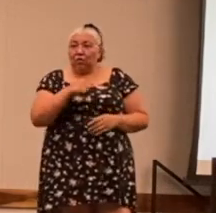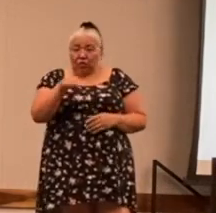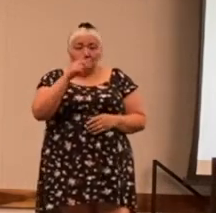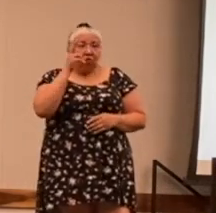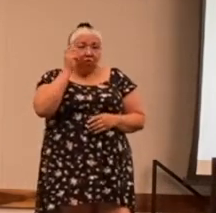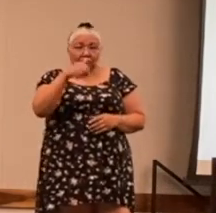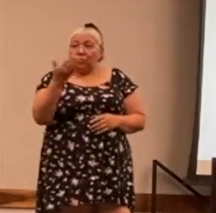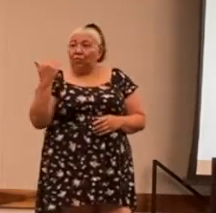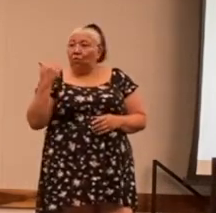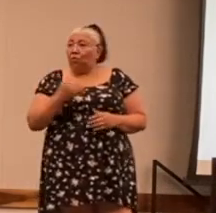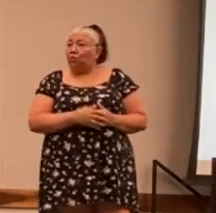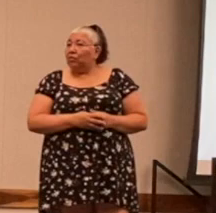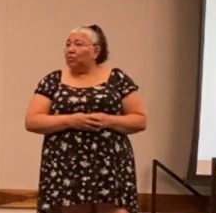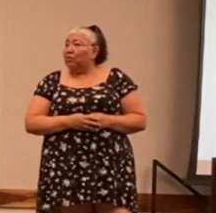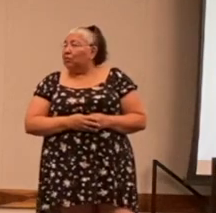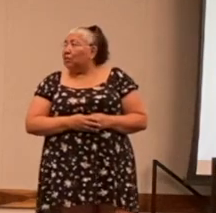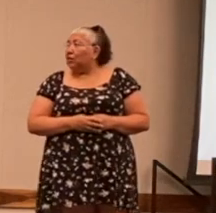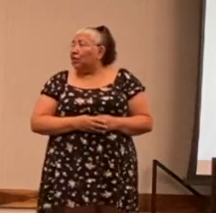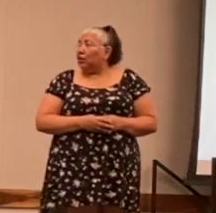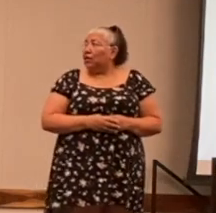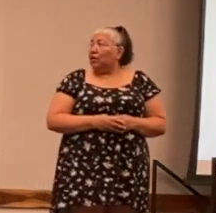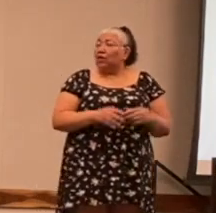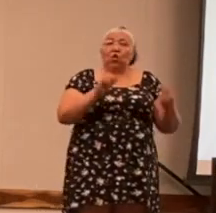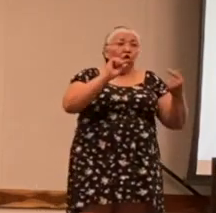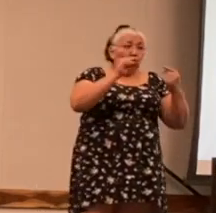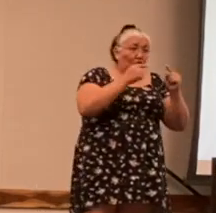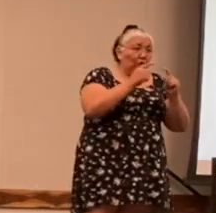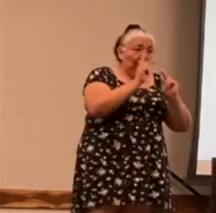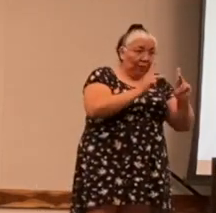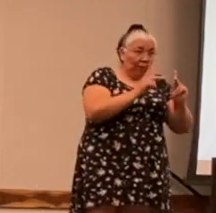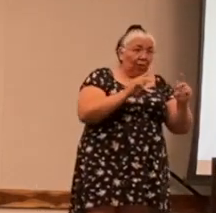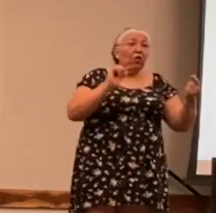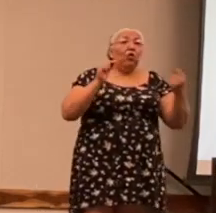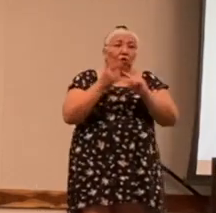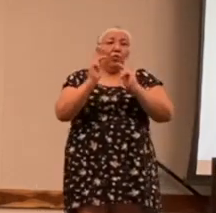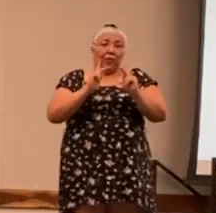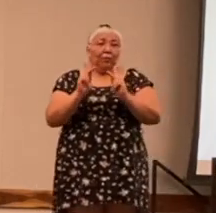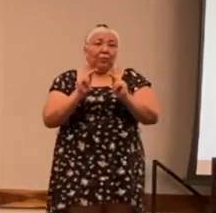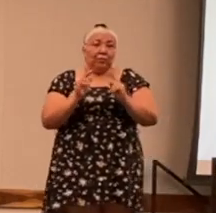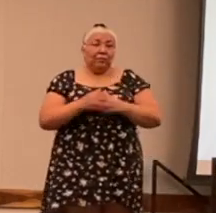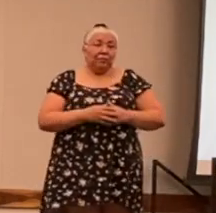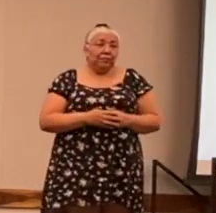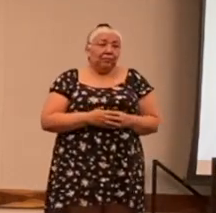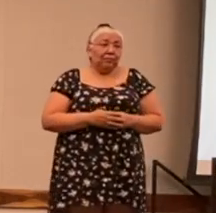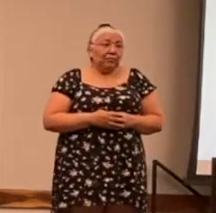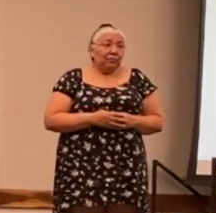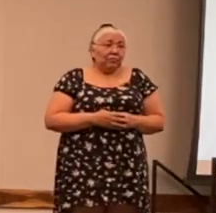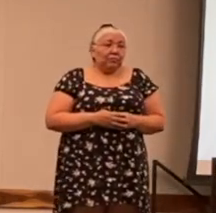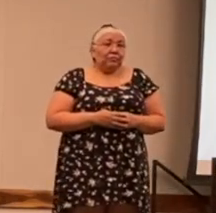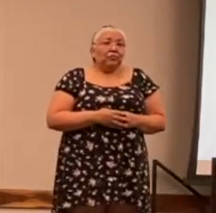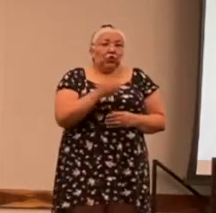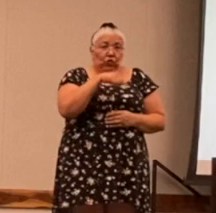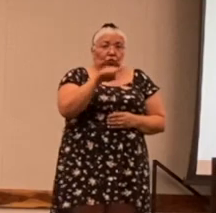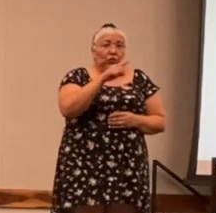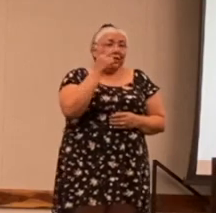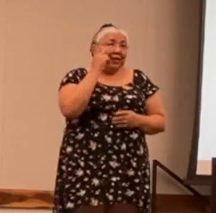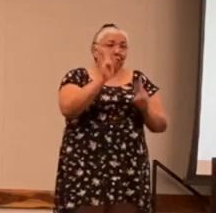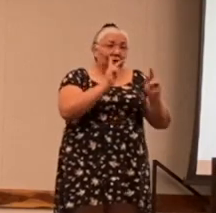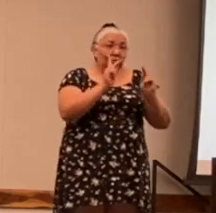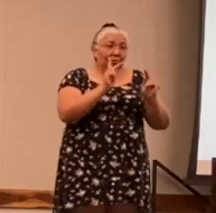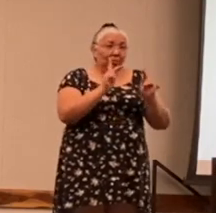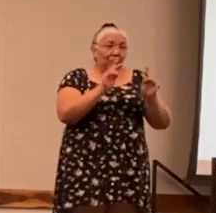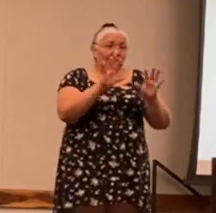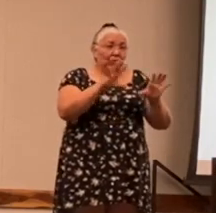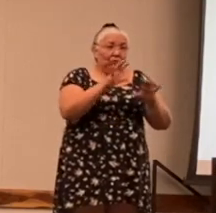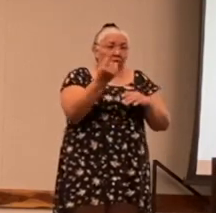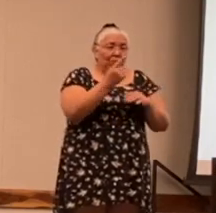before. Hurting people hurt people. Okay? So when you see things happening on Facebook, or you